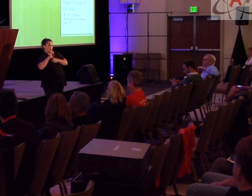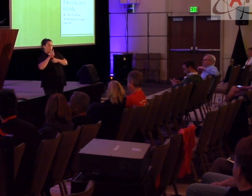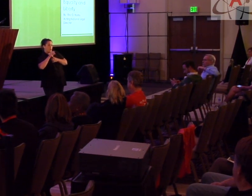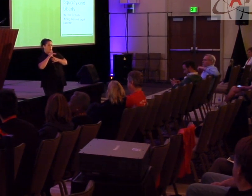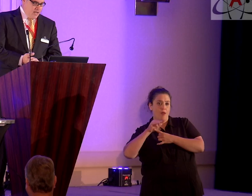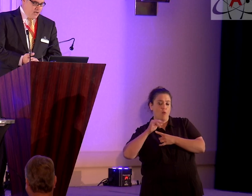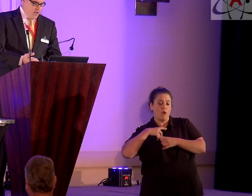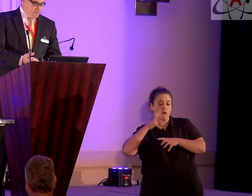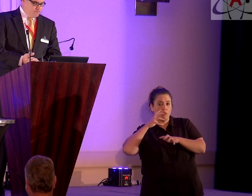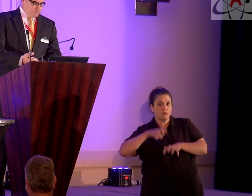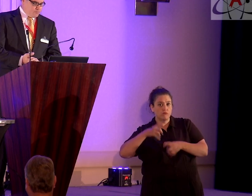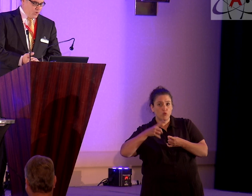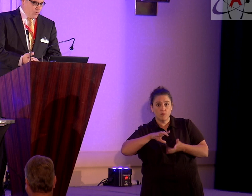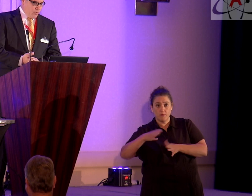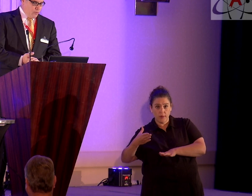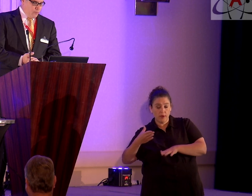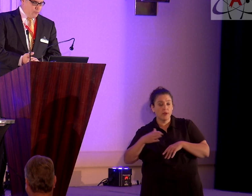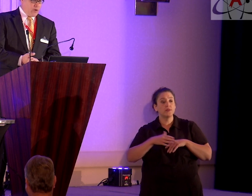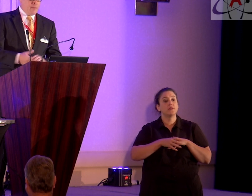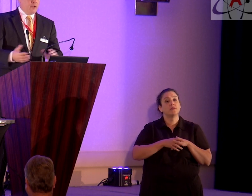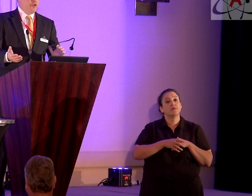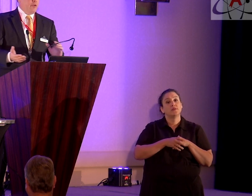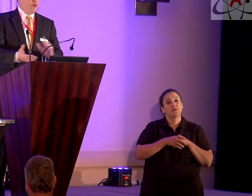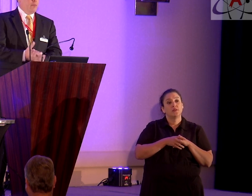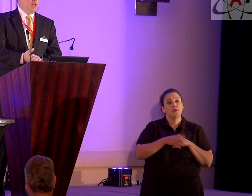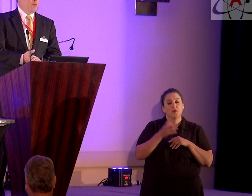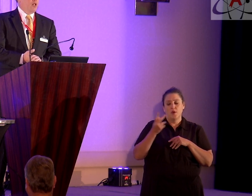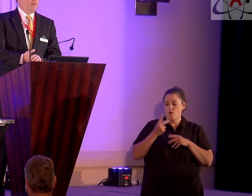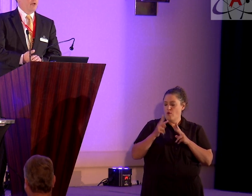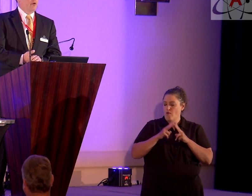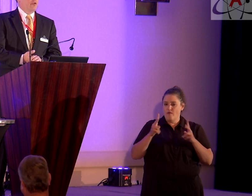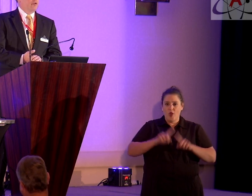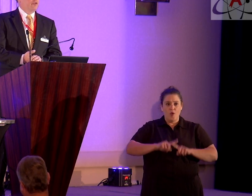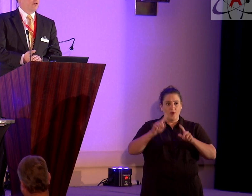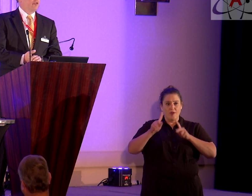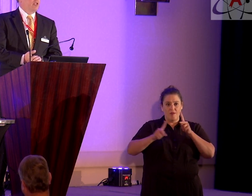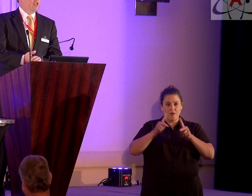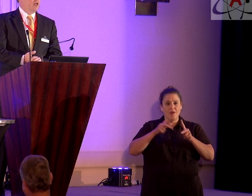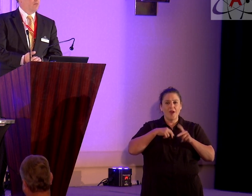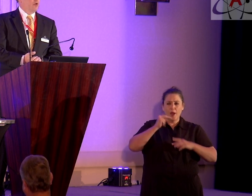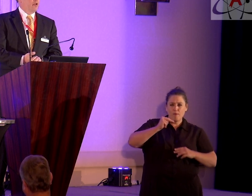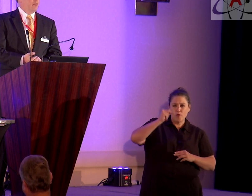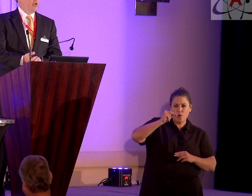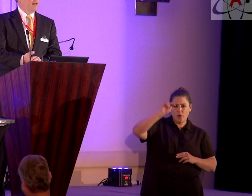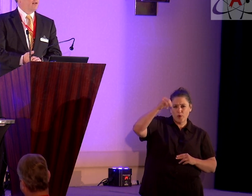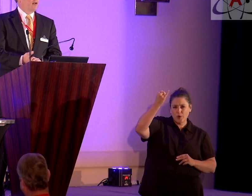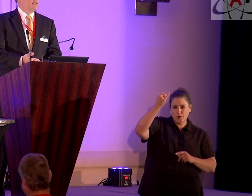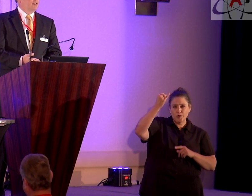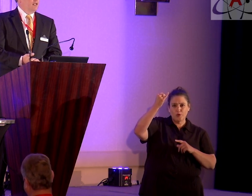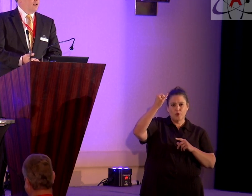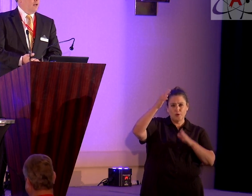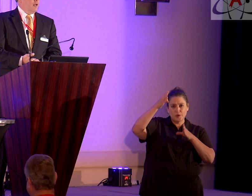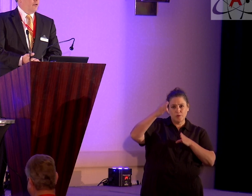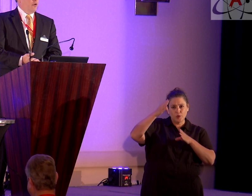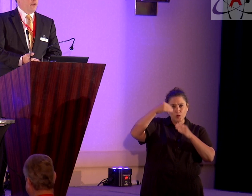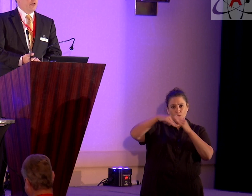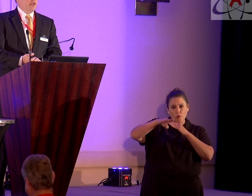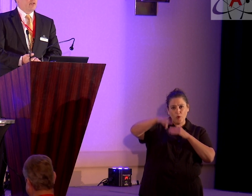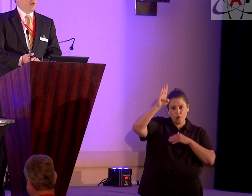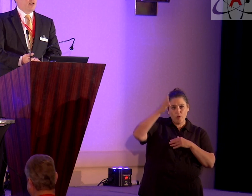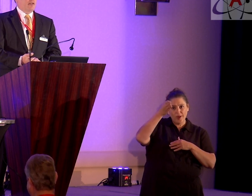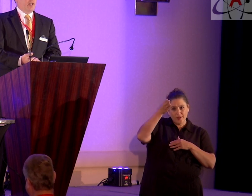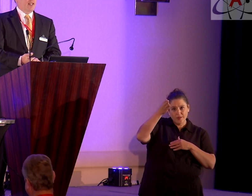passing. We were very much different people. I'm a northern New Jersey born and bred northerner.